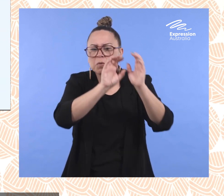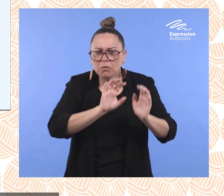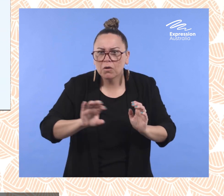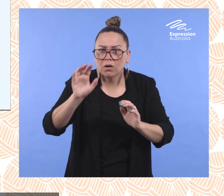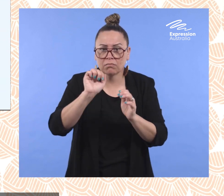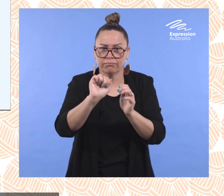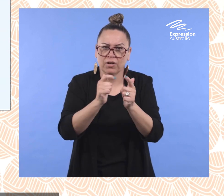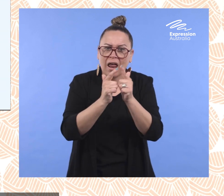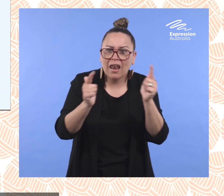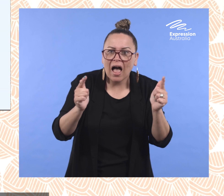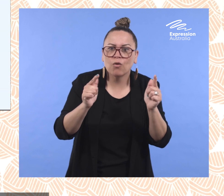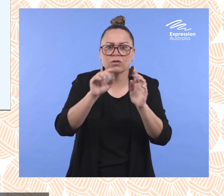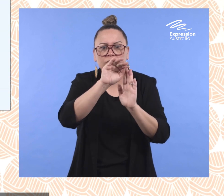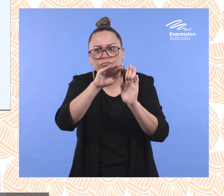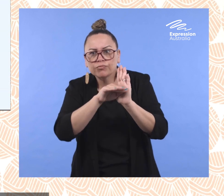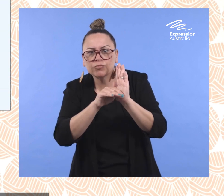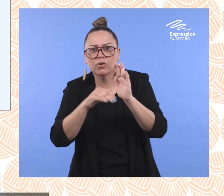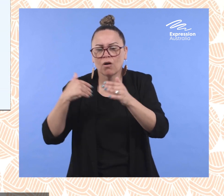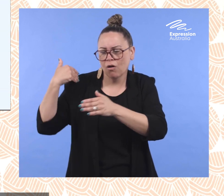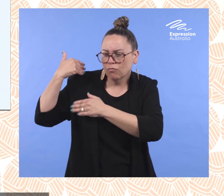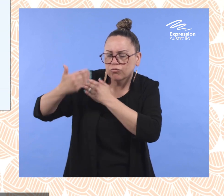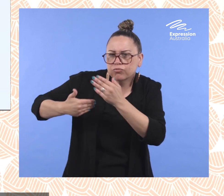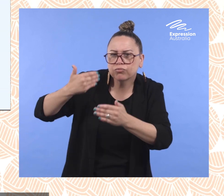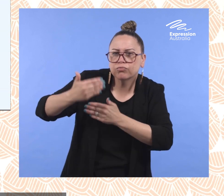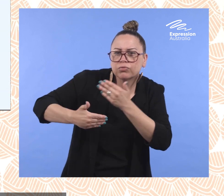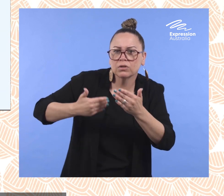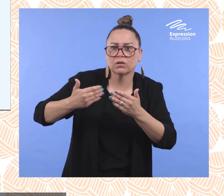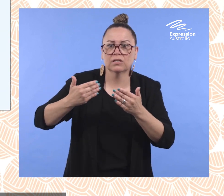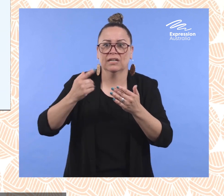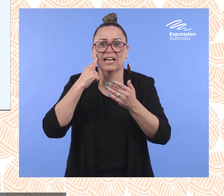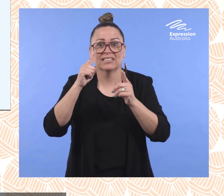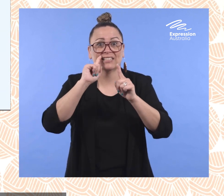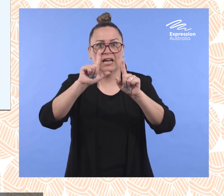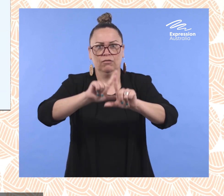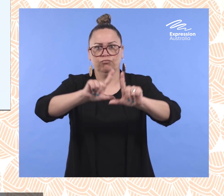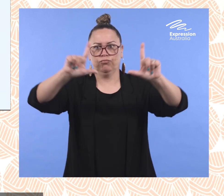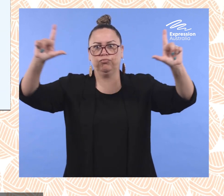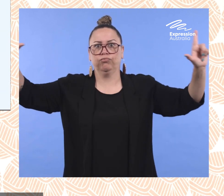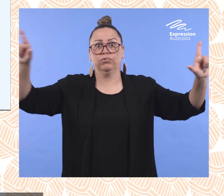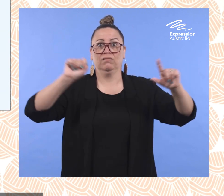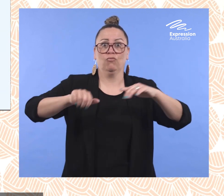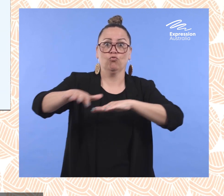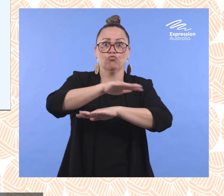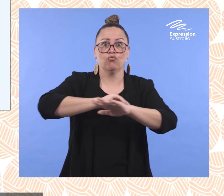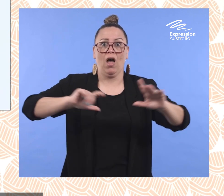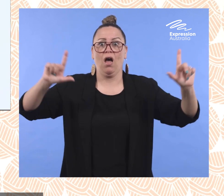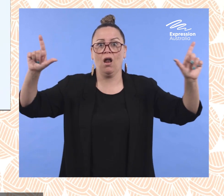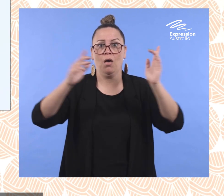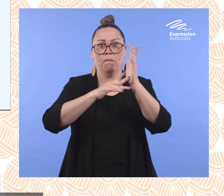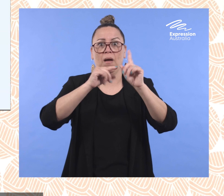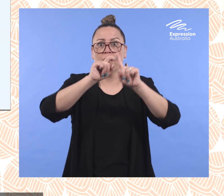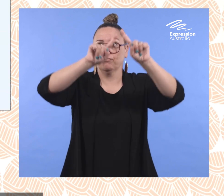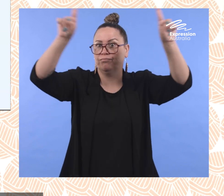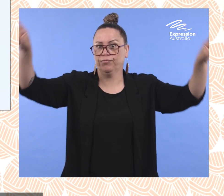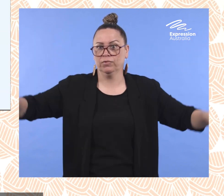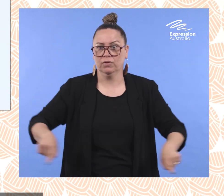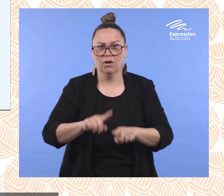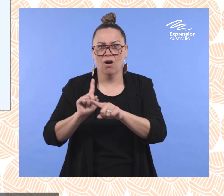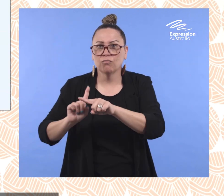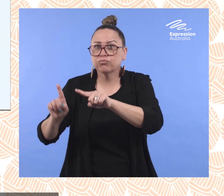cultural protocols and customs. So just at a glance, you can automatically see just how